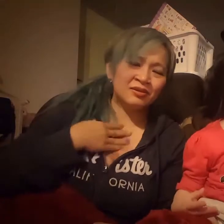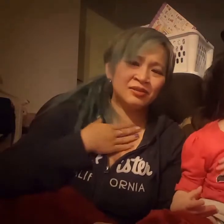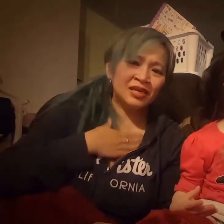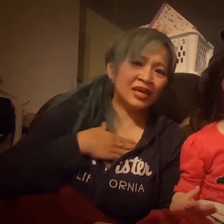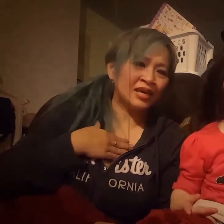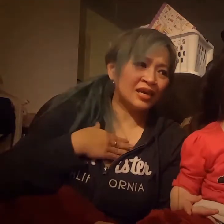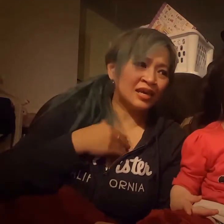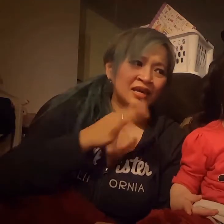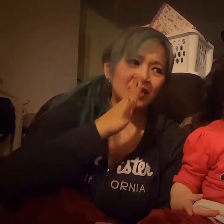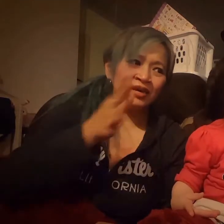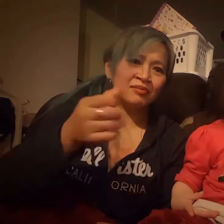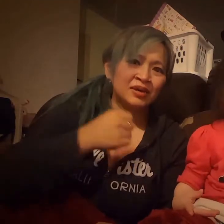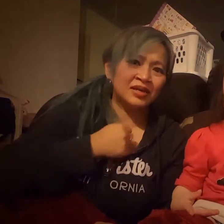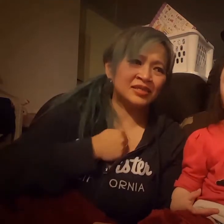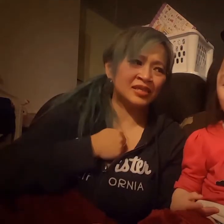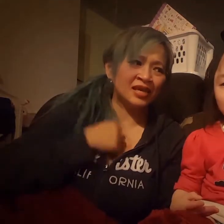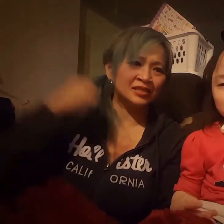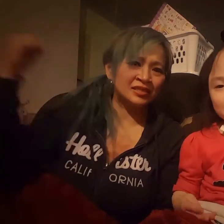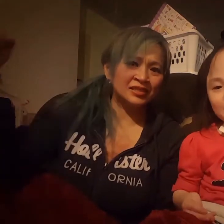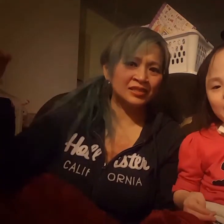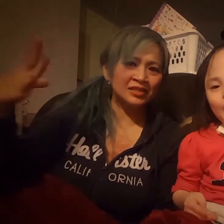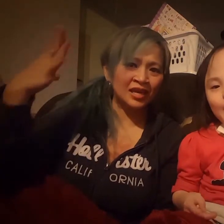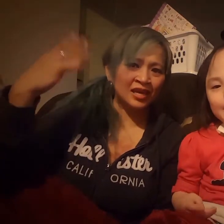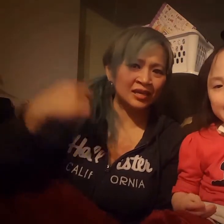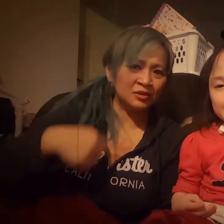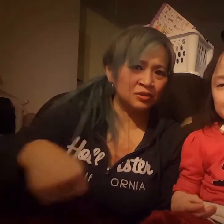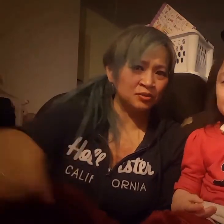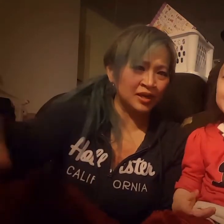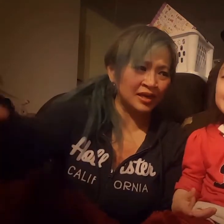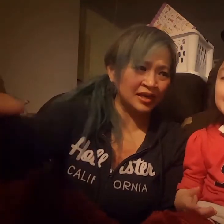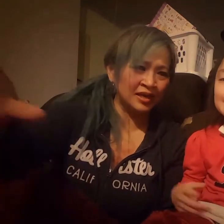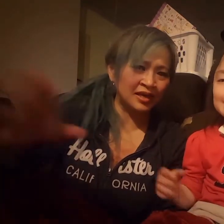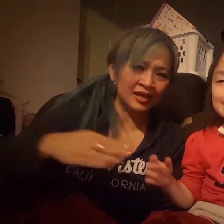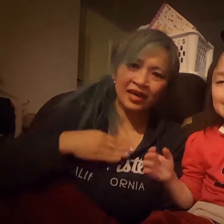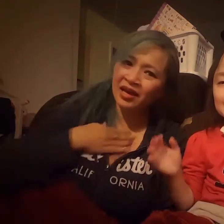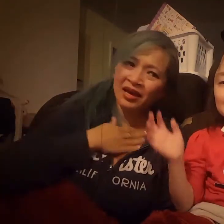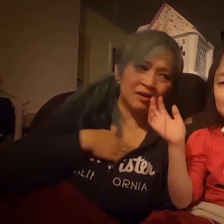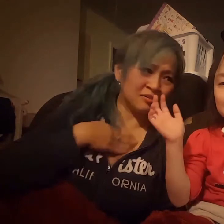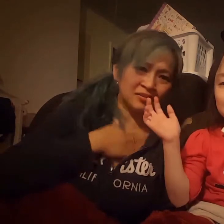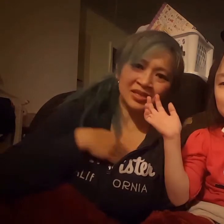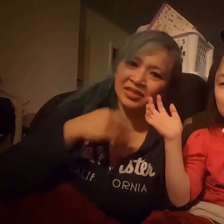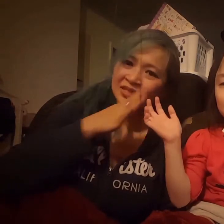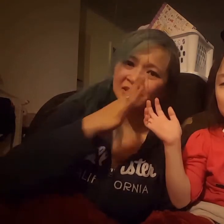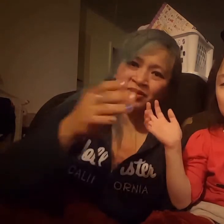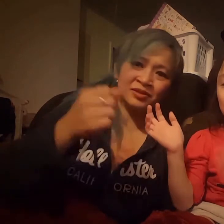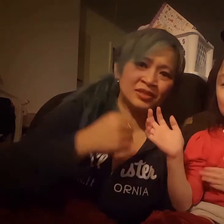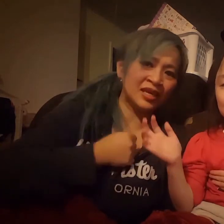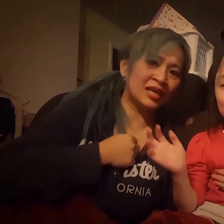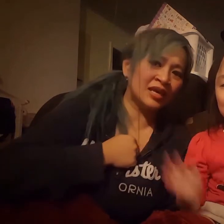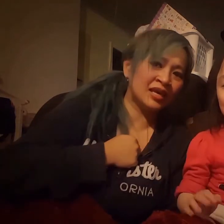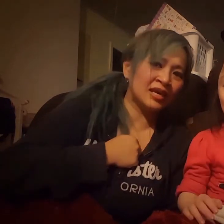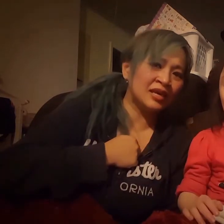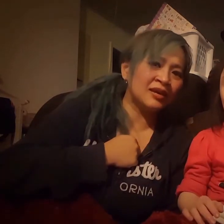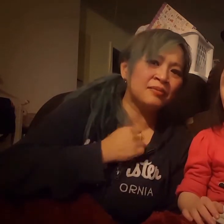don't take my sunshine away. Please don't take